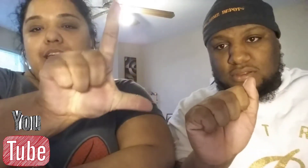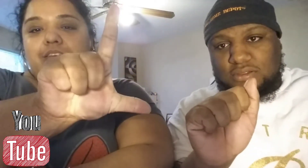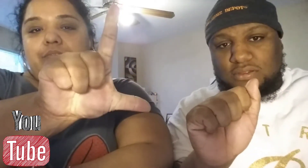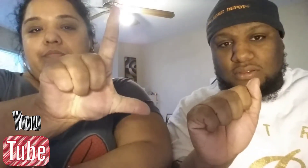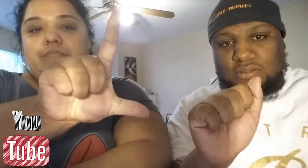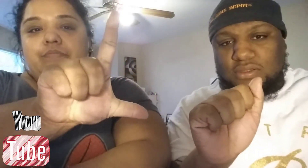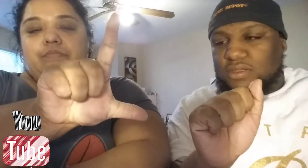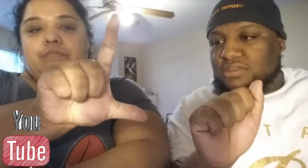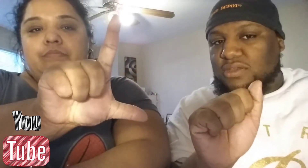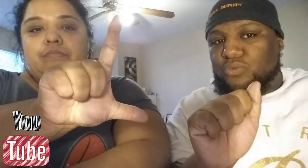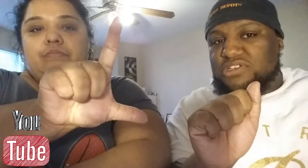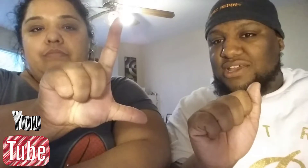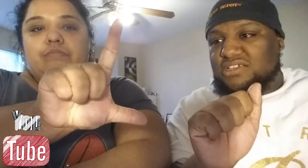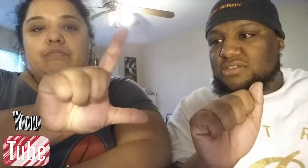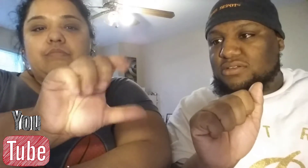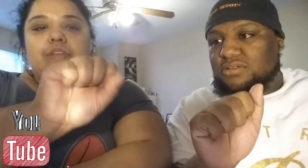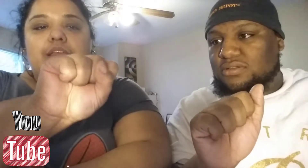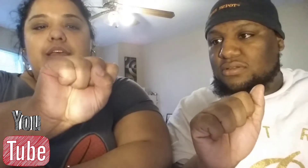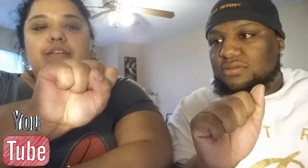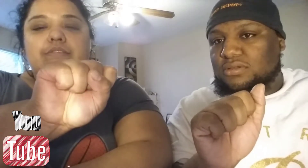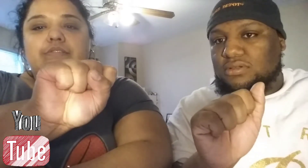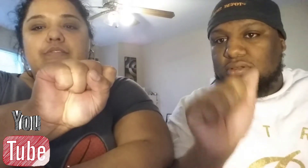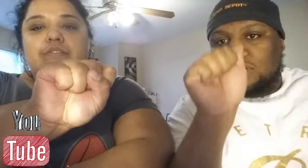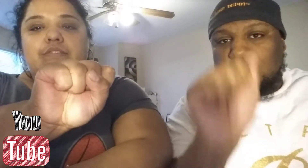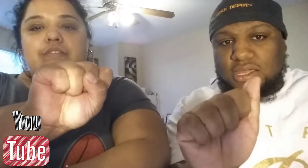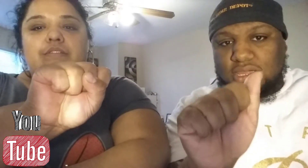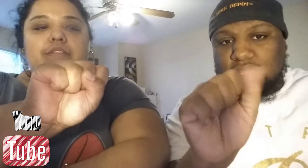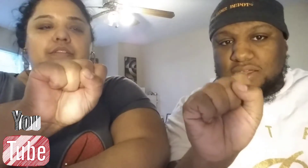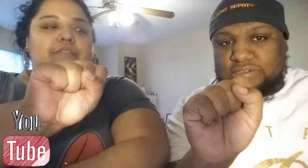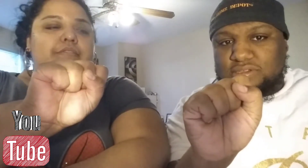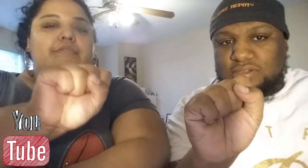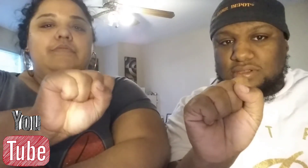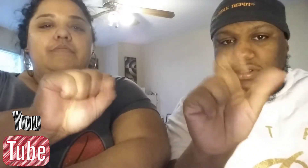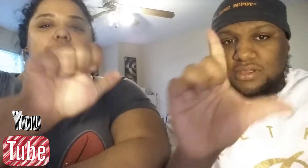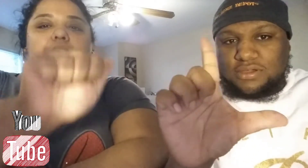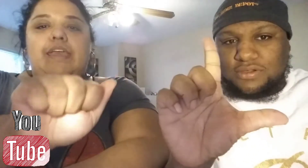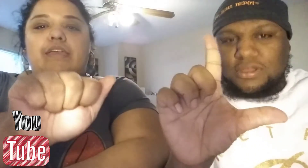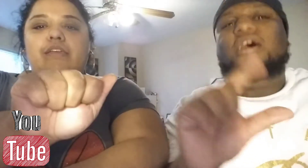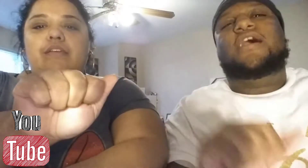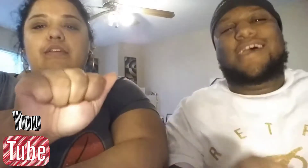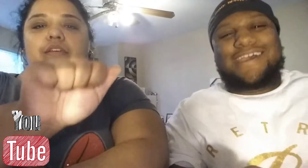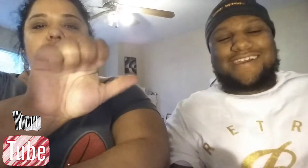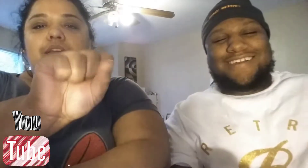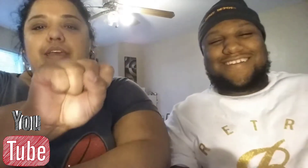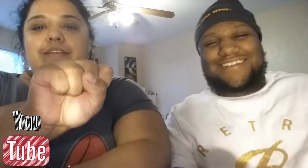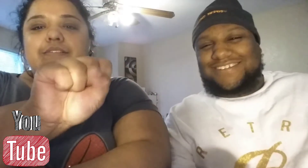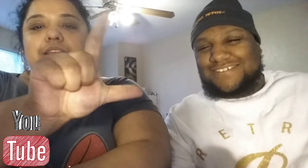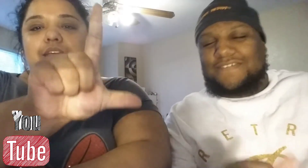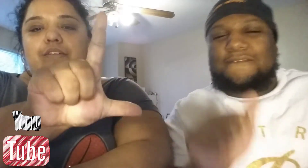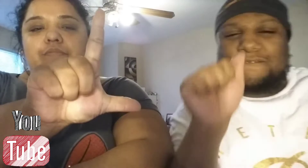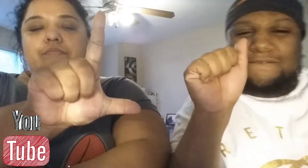L. What's S? S. A, S, mm-hmm. L. A, hey. S, L.